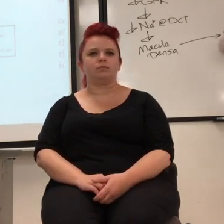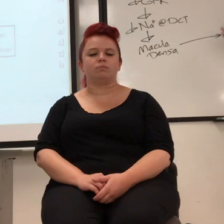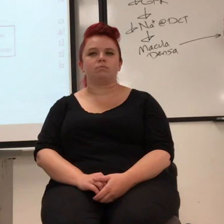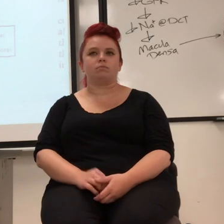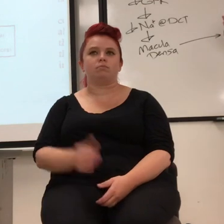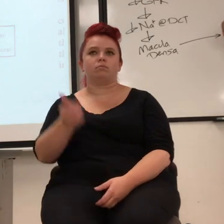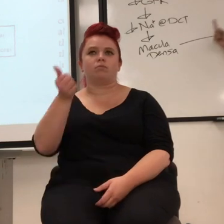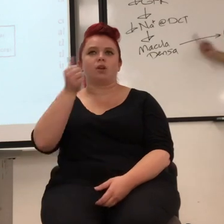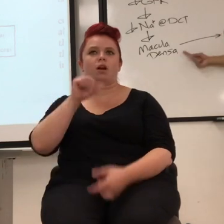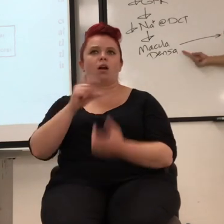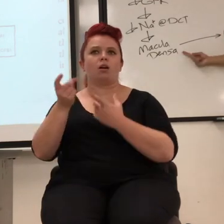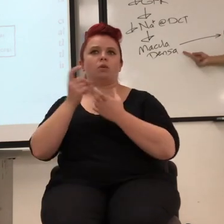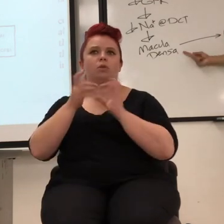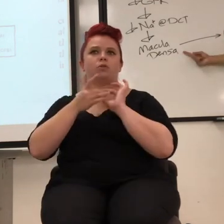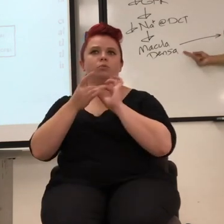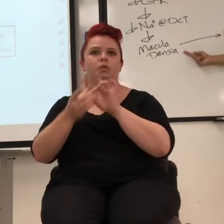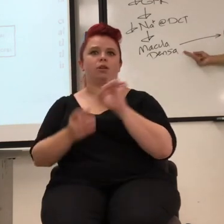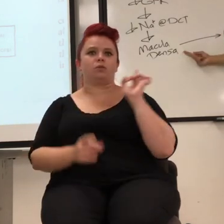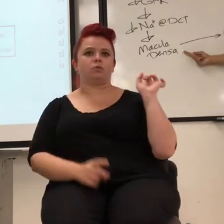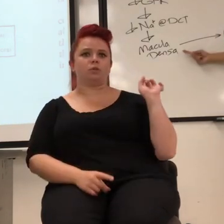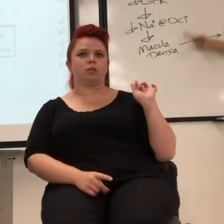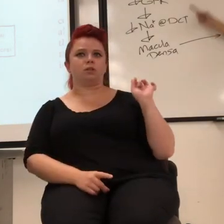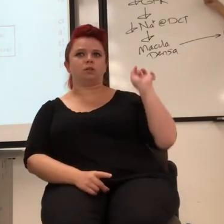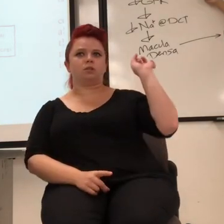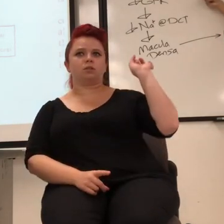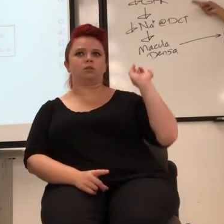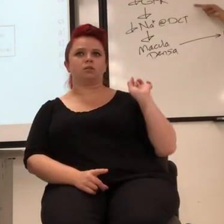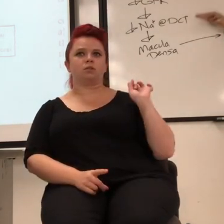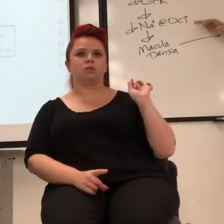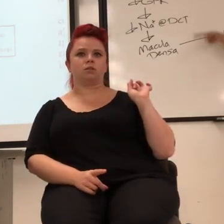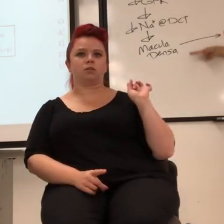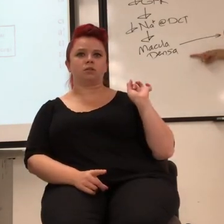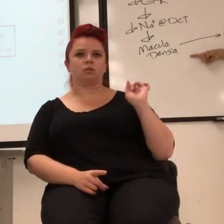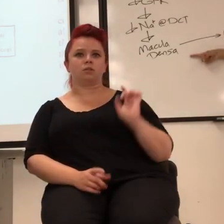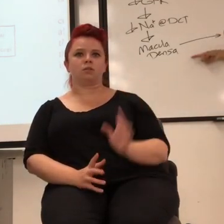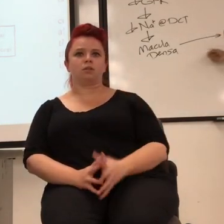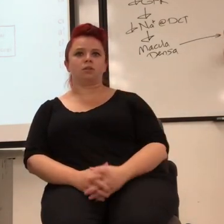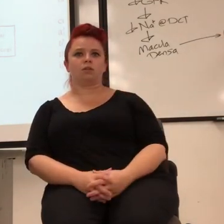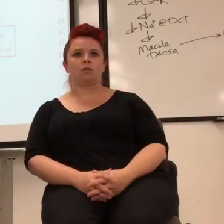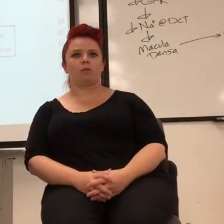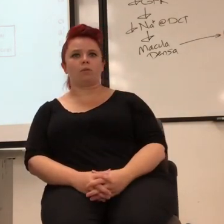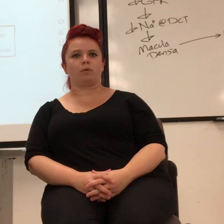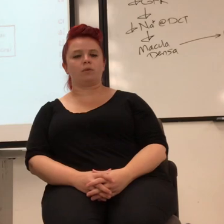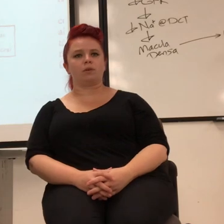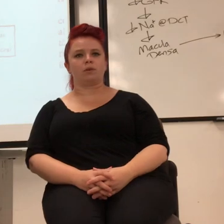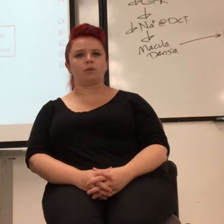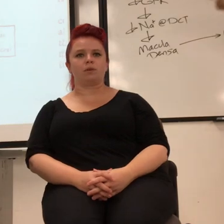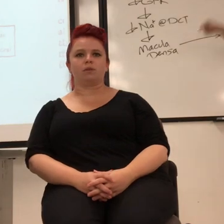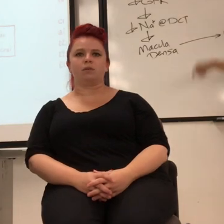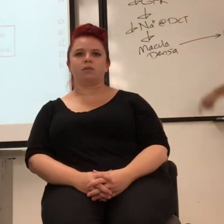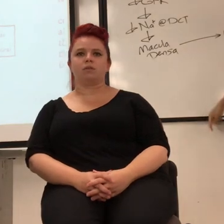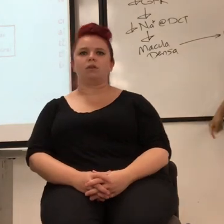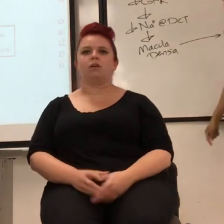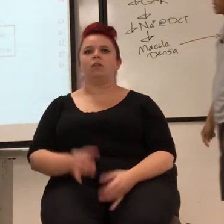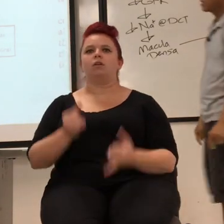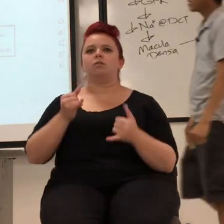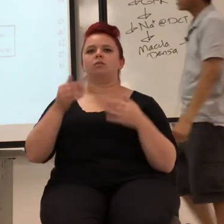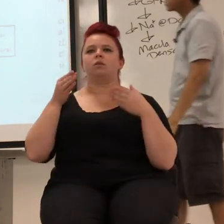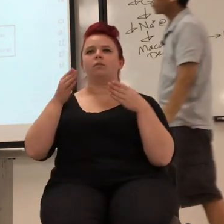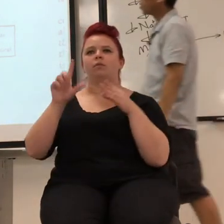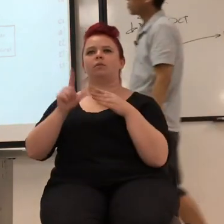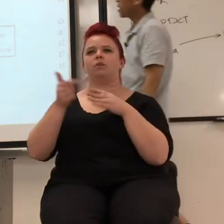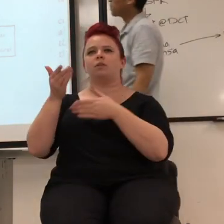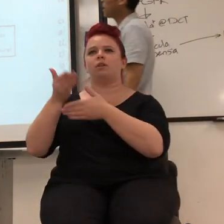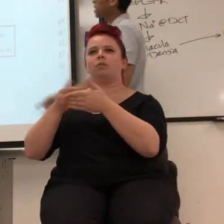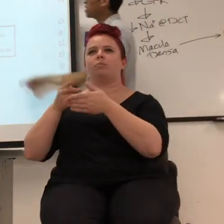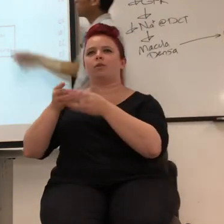Any questions on this side of the board? Boom, boom, boom, boom. Renin release. Oh, let's look at the other side. This